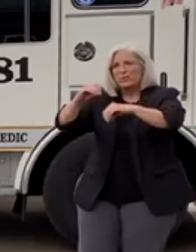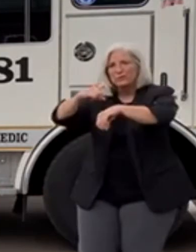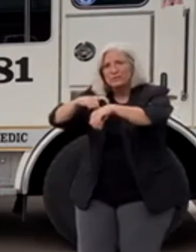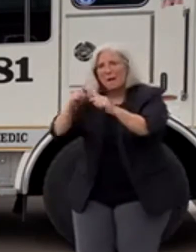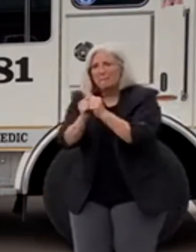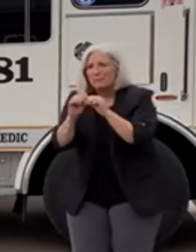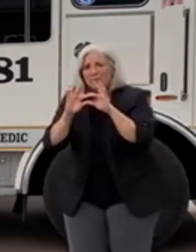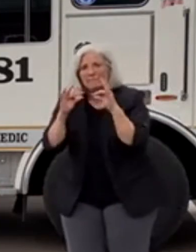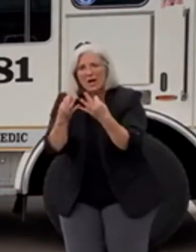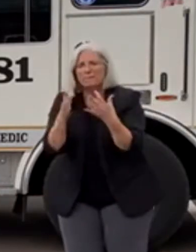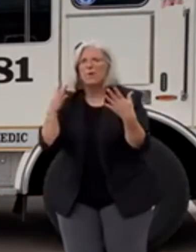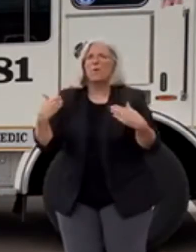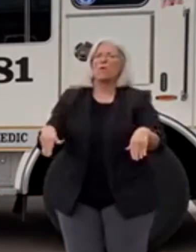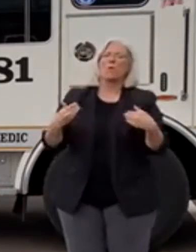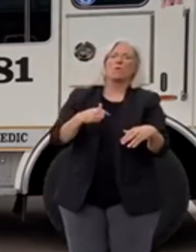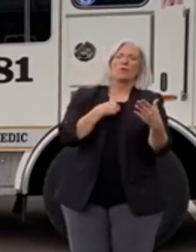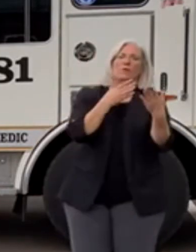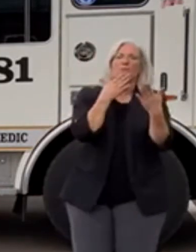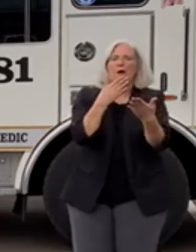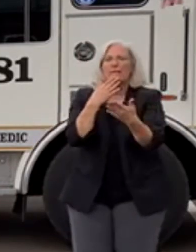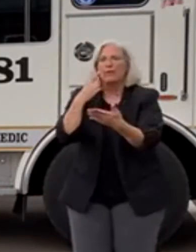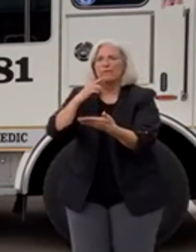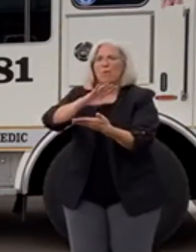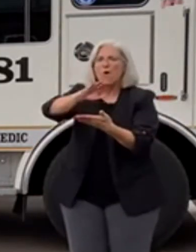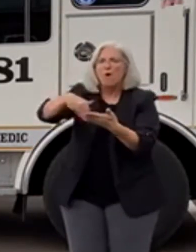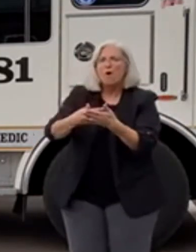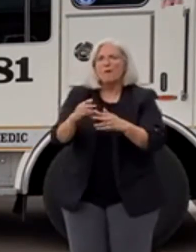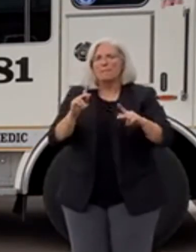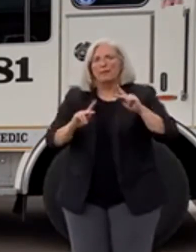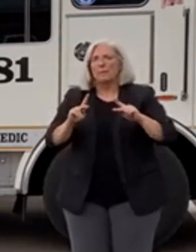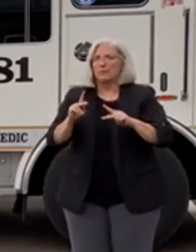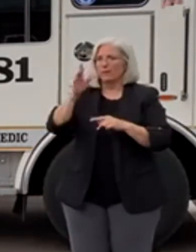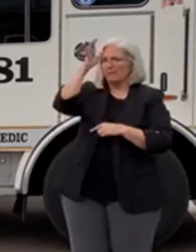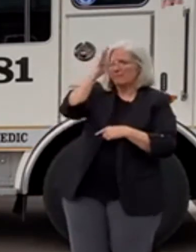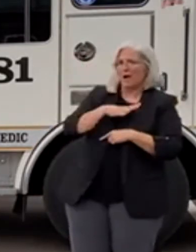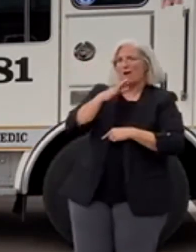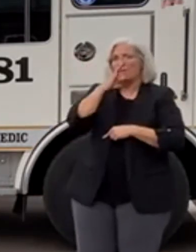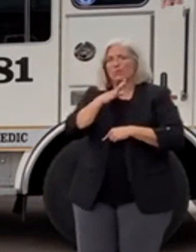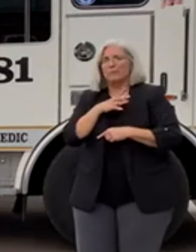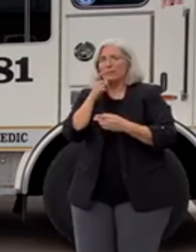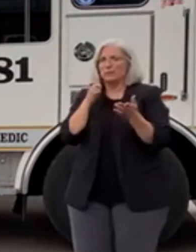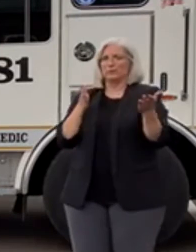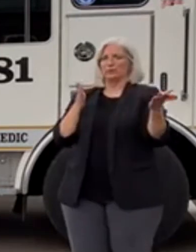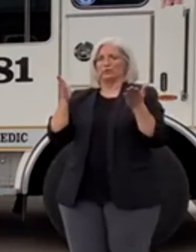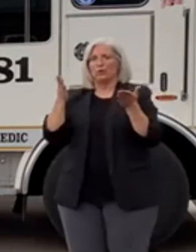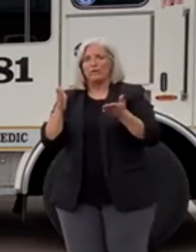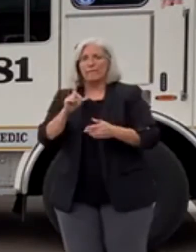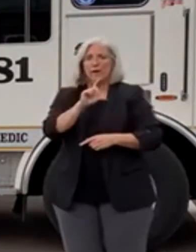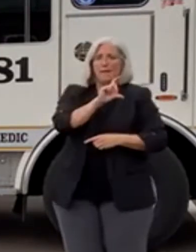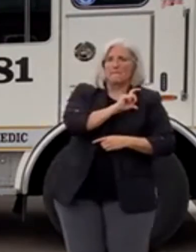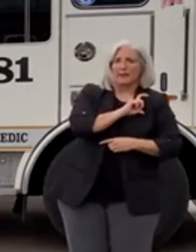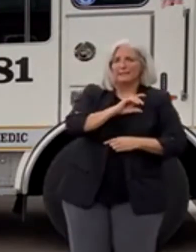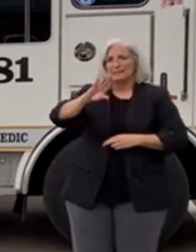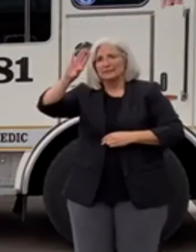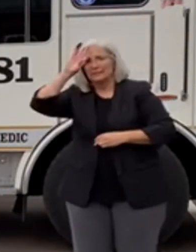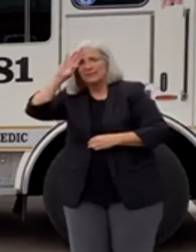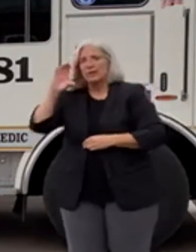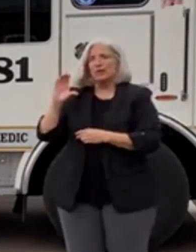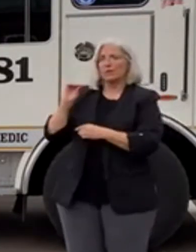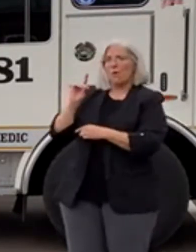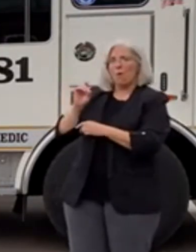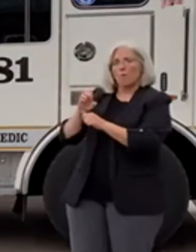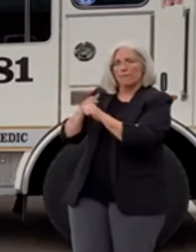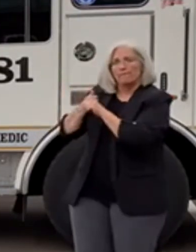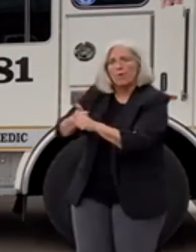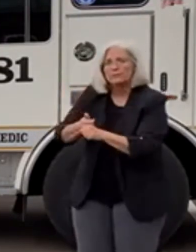people, the men and women, the fire department and our police officers are gonna go out, and code enforcement officers, to make sure people are being safe.